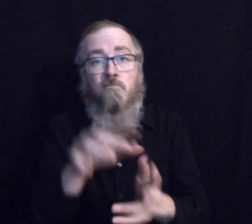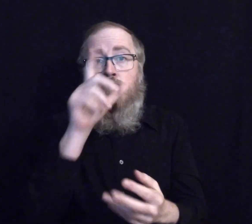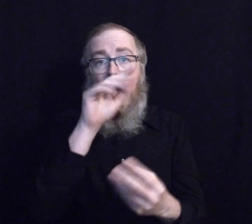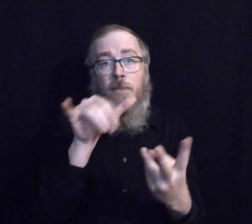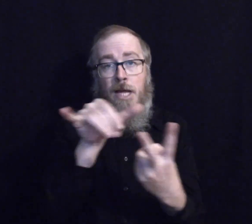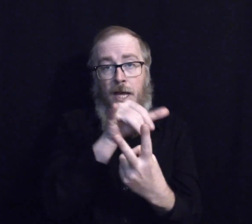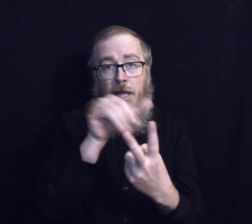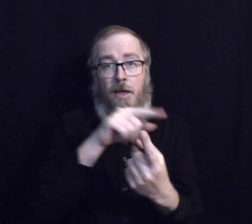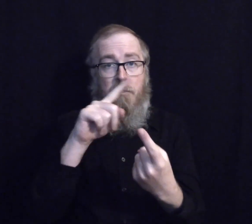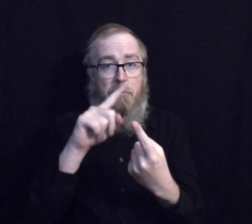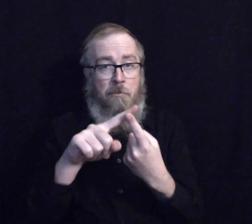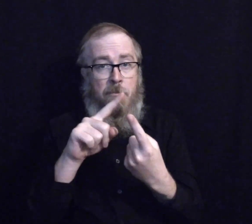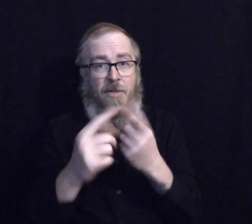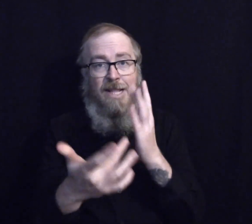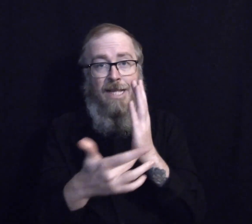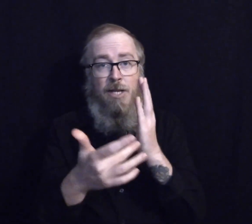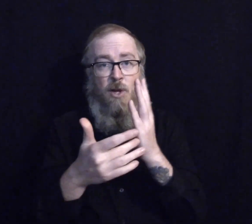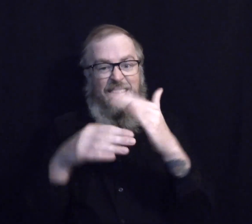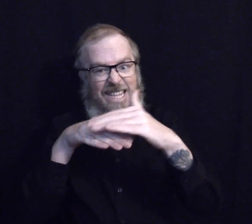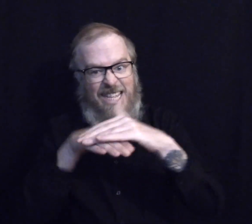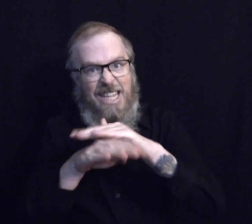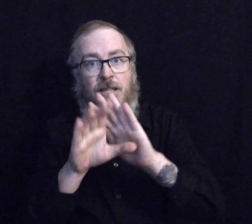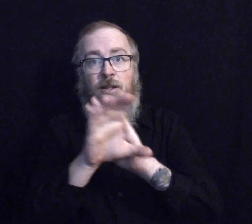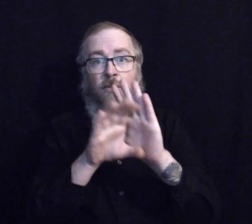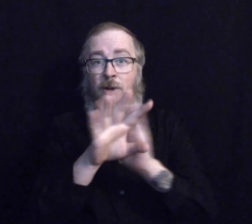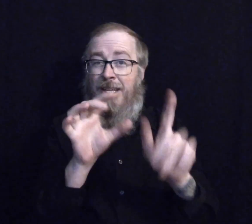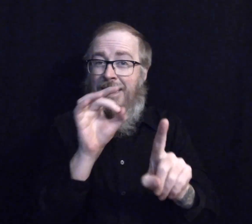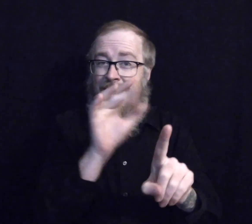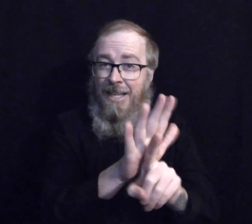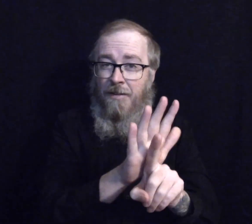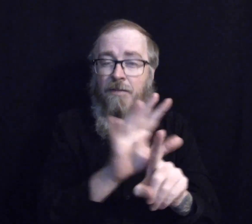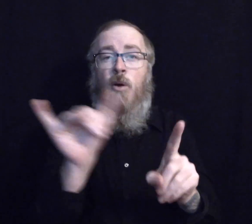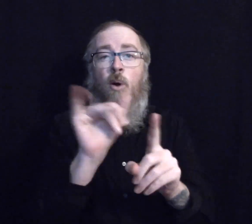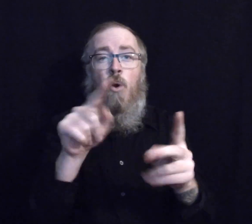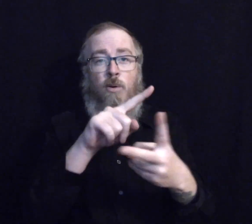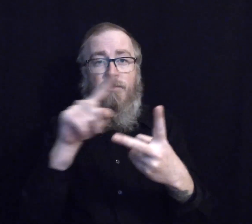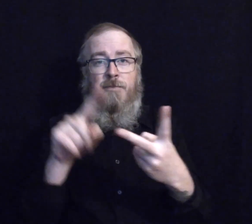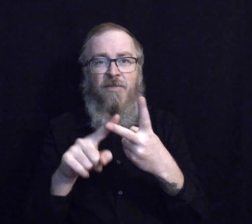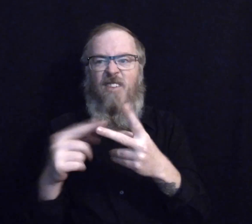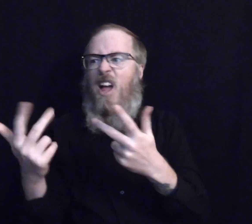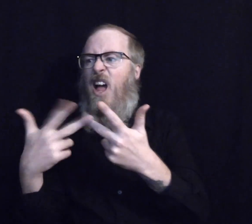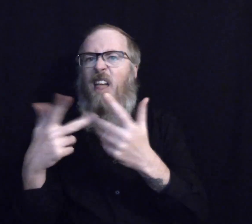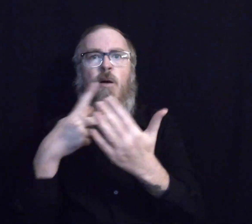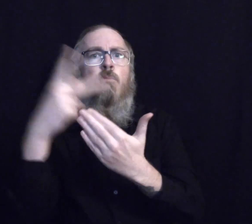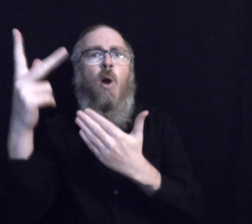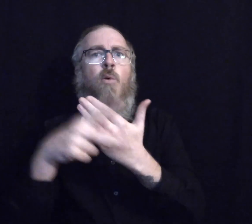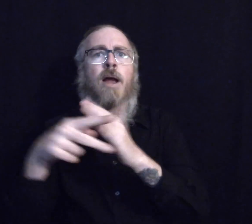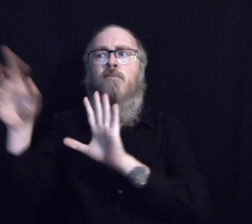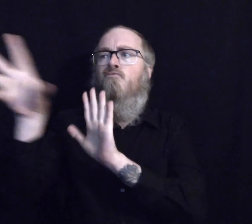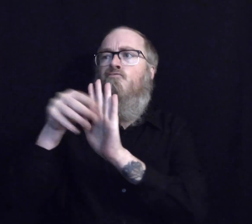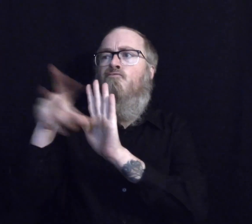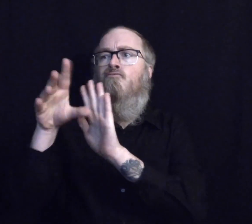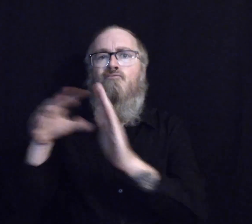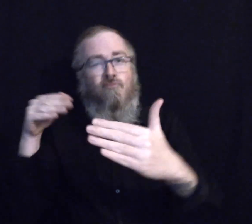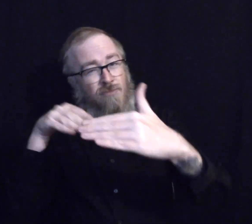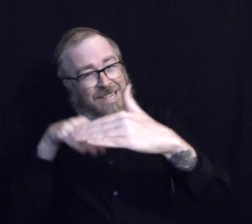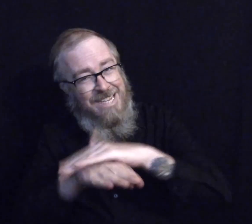of ways that this can be done. The first is using the inbuilt features of the device itself, and the other way is to download